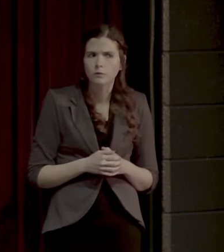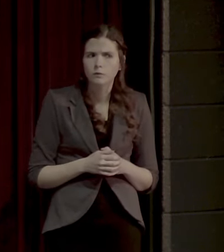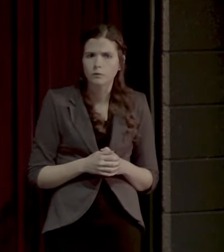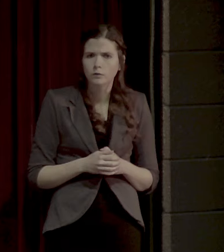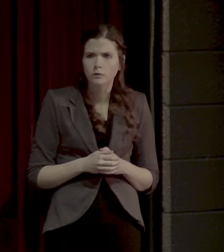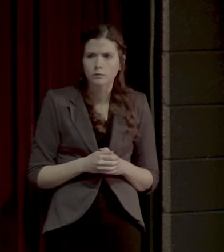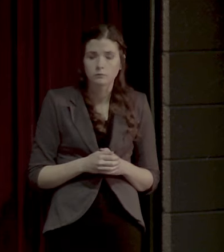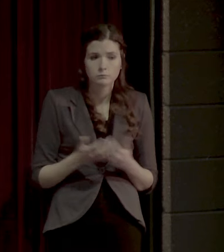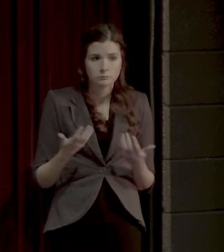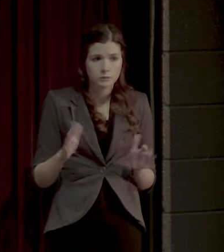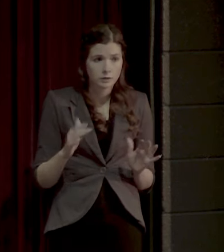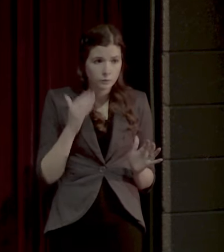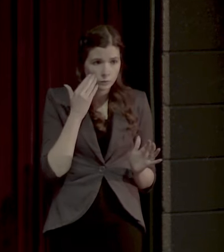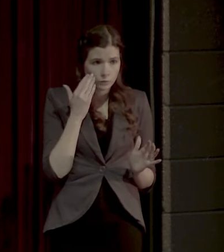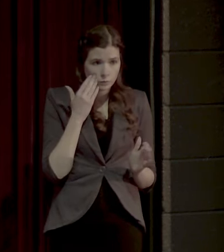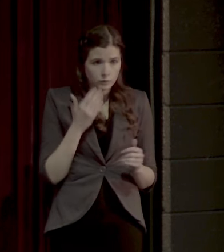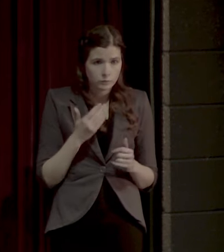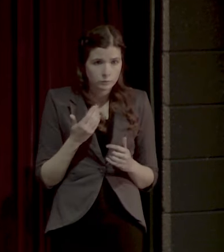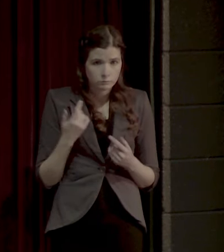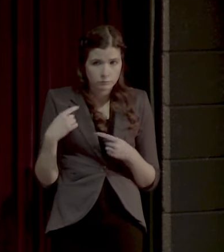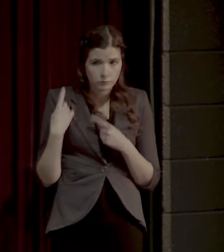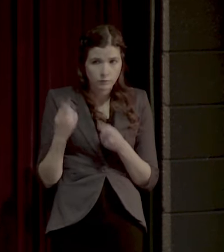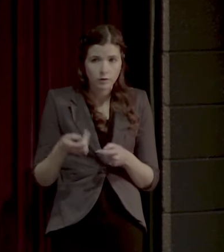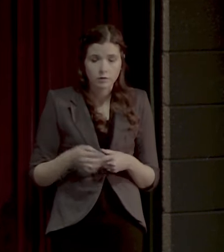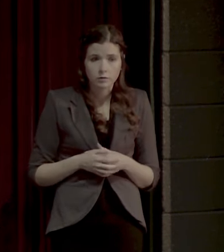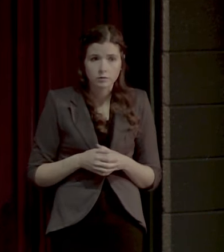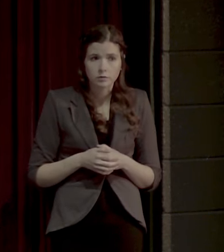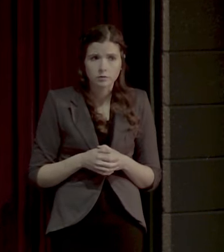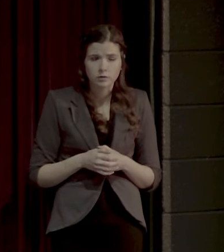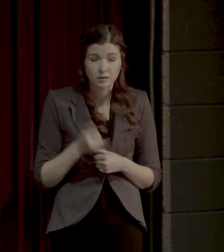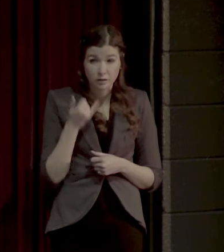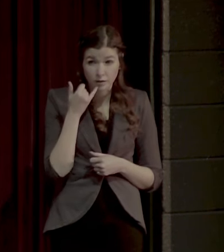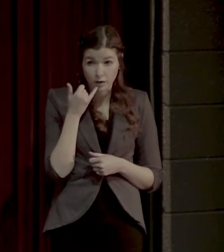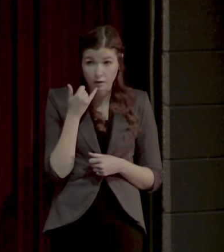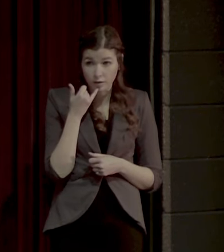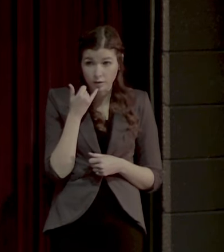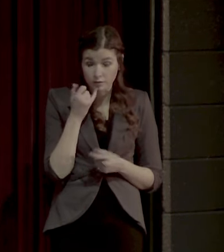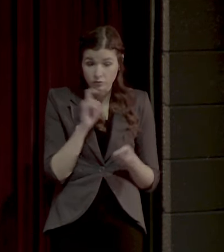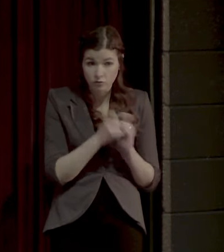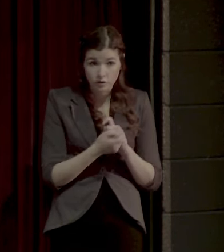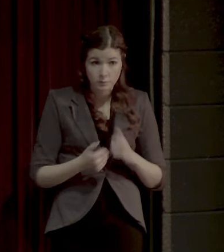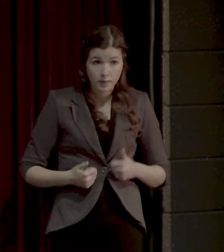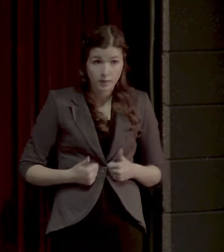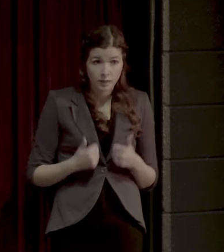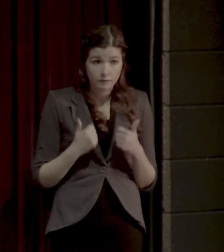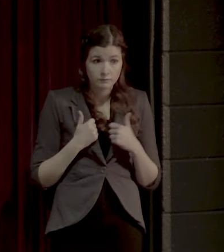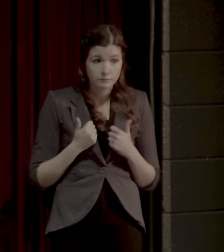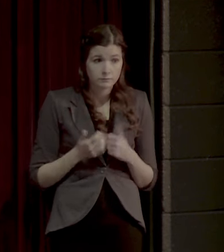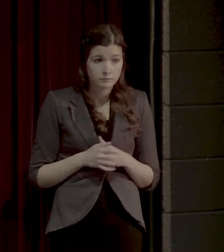And that was about all he knew at that point. And that call, it changed my life.